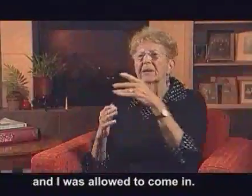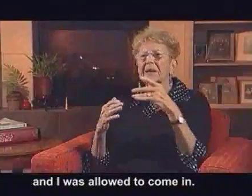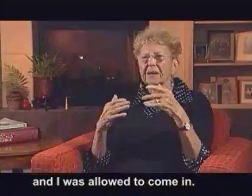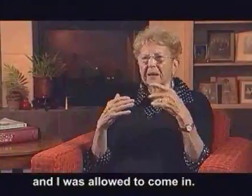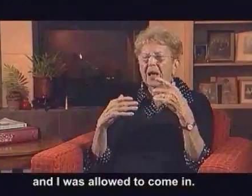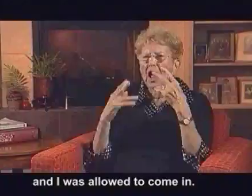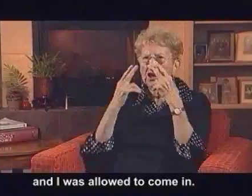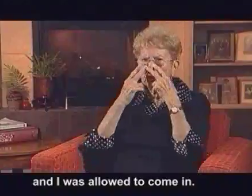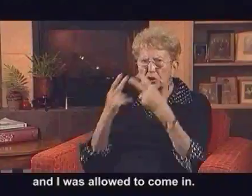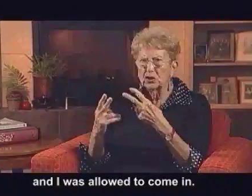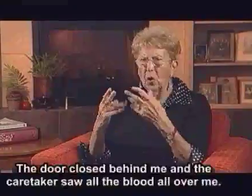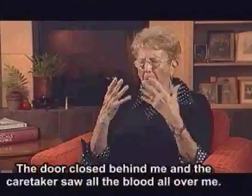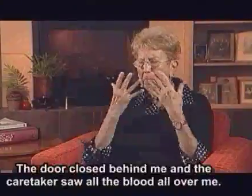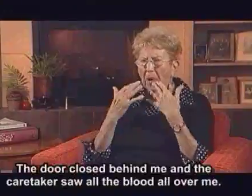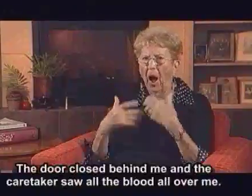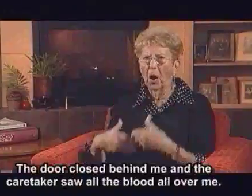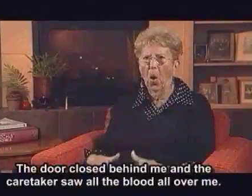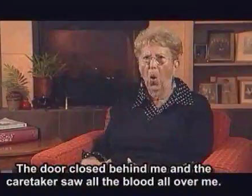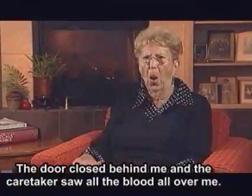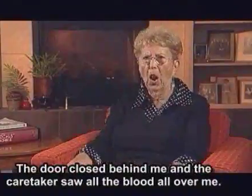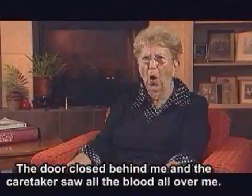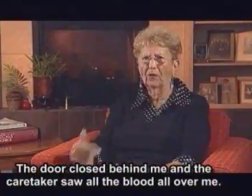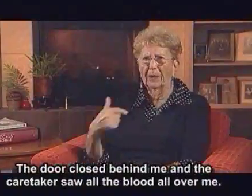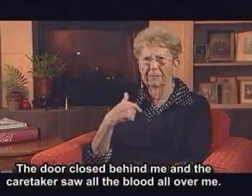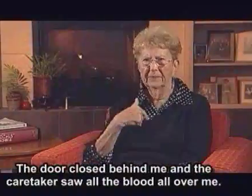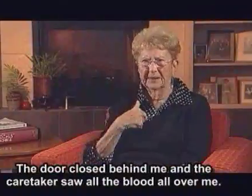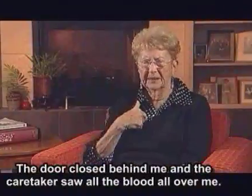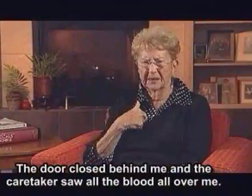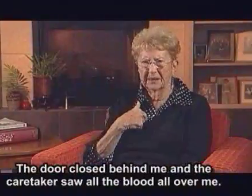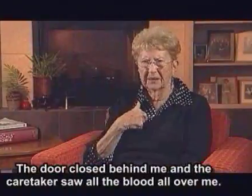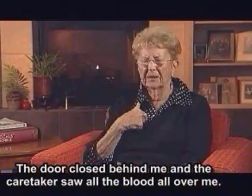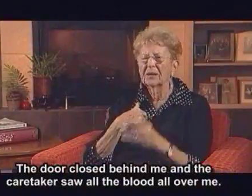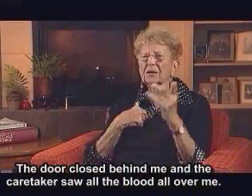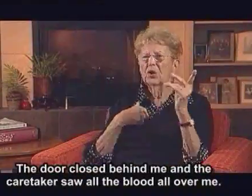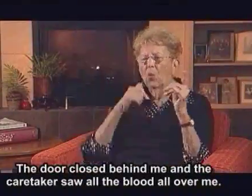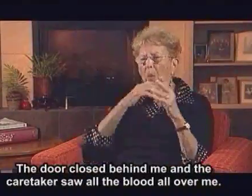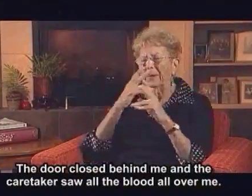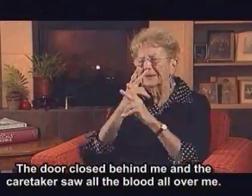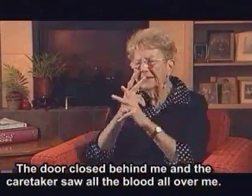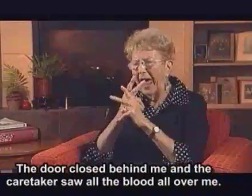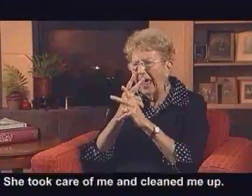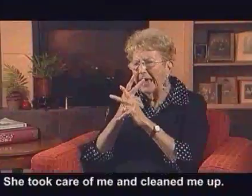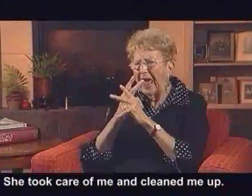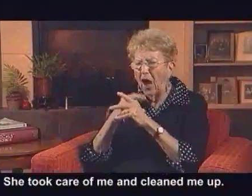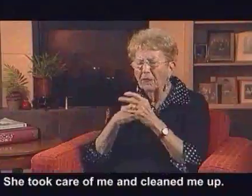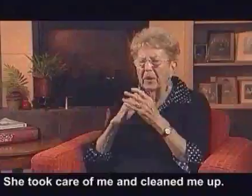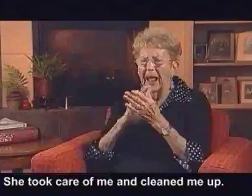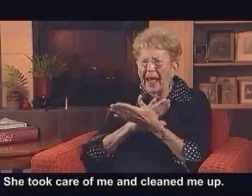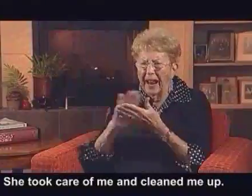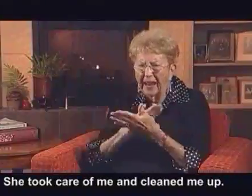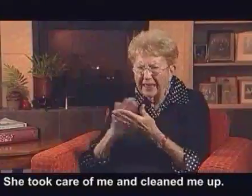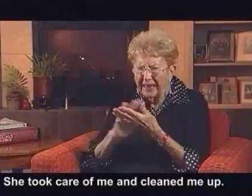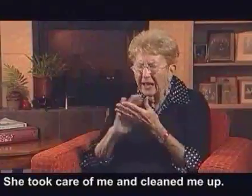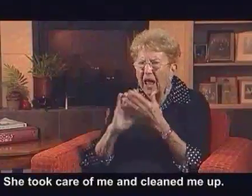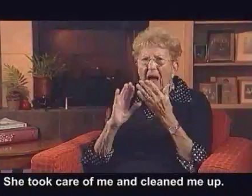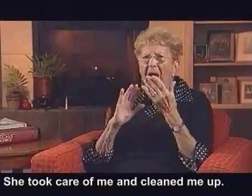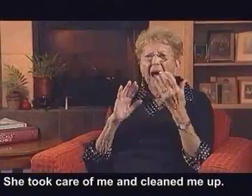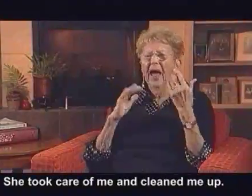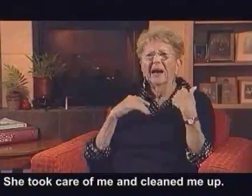in. The door closed behind me, and the caretaker saw all the blood all over me. She took care of